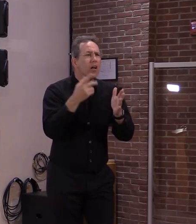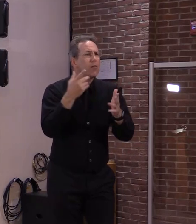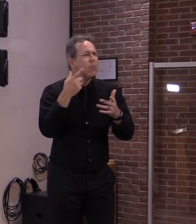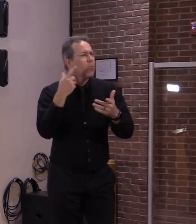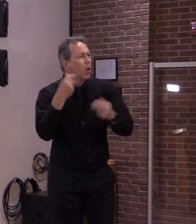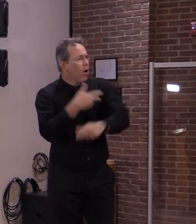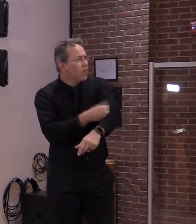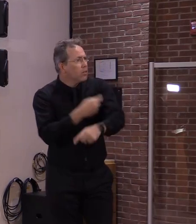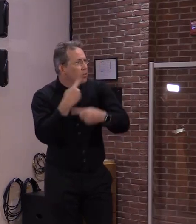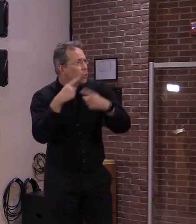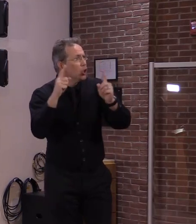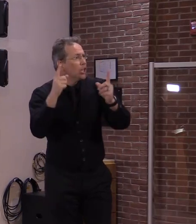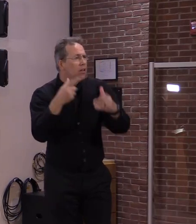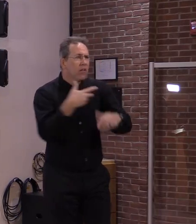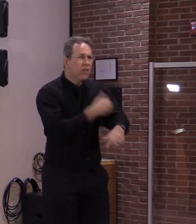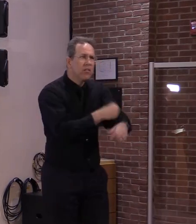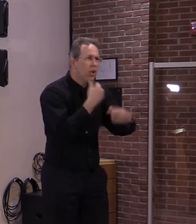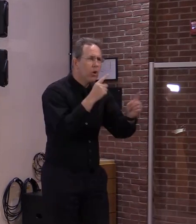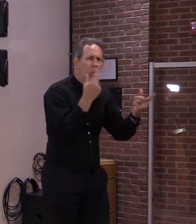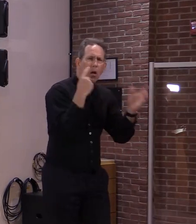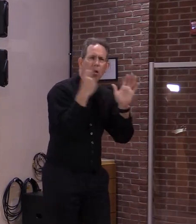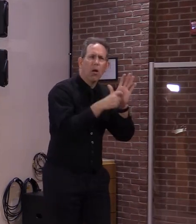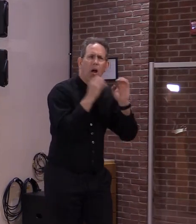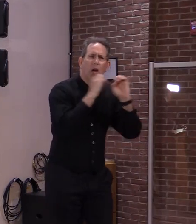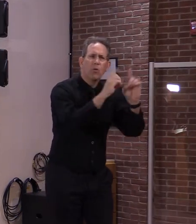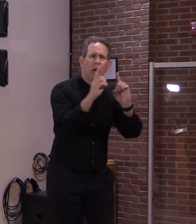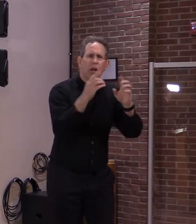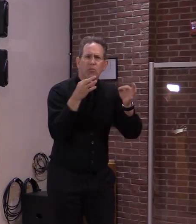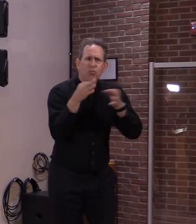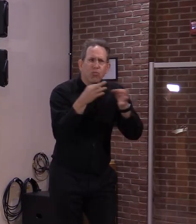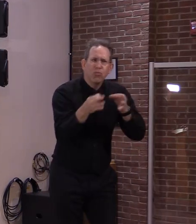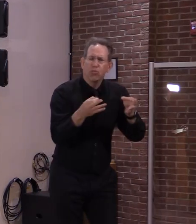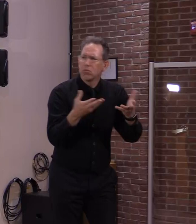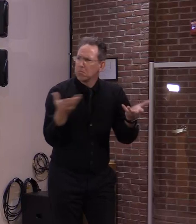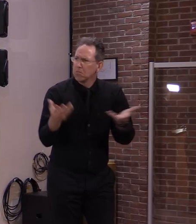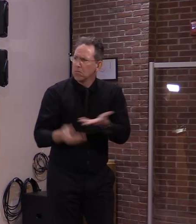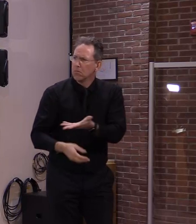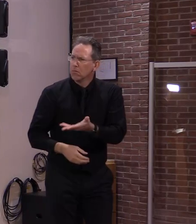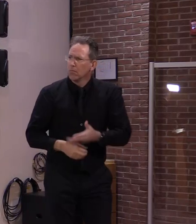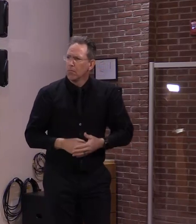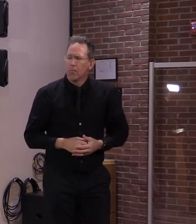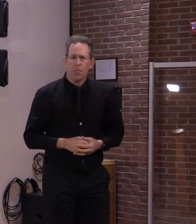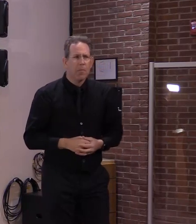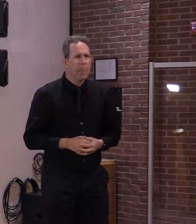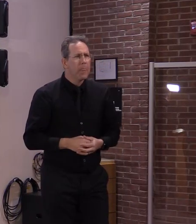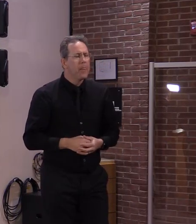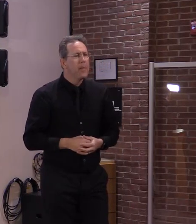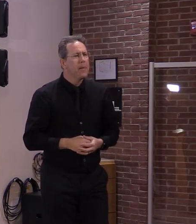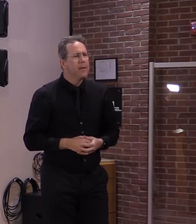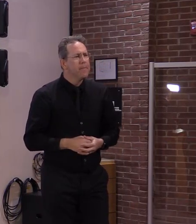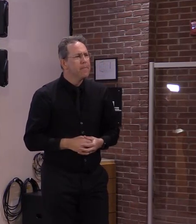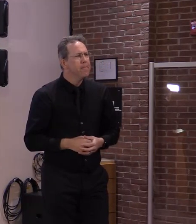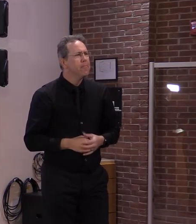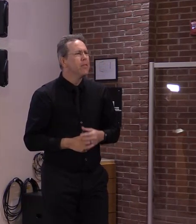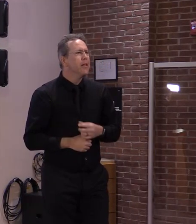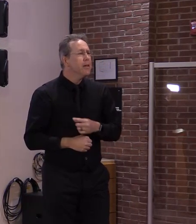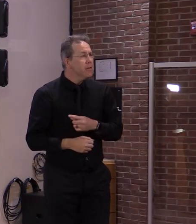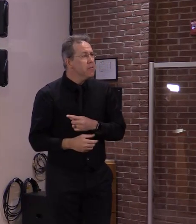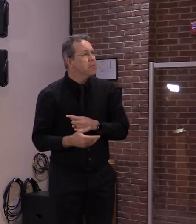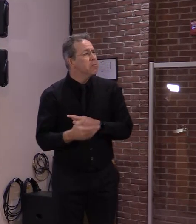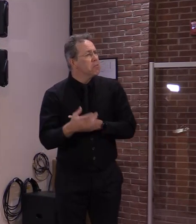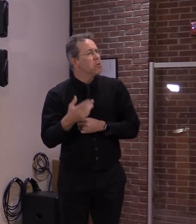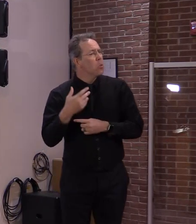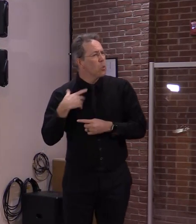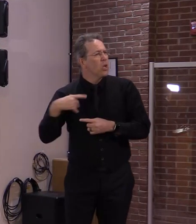Yeah, I think that's really just beginning. And I think we're going to be continuing to do everything we can